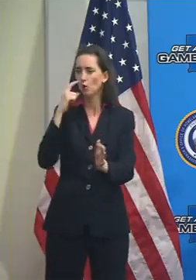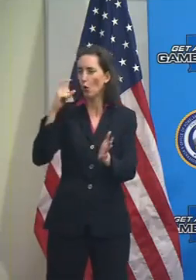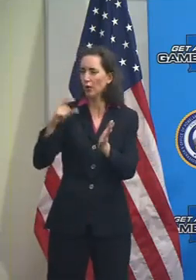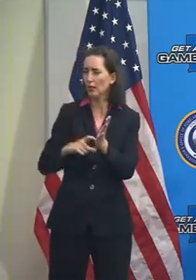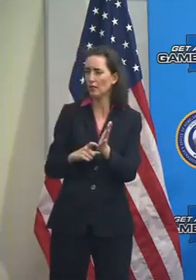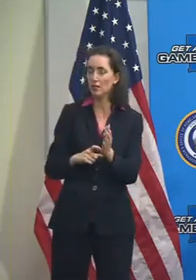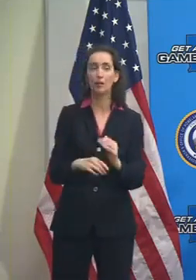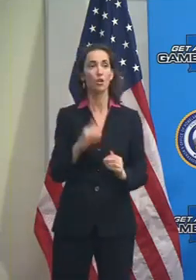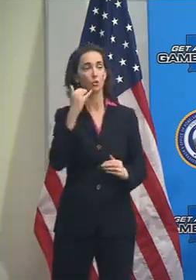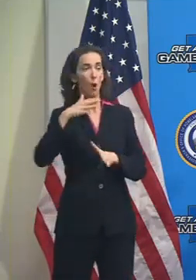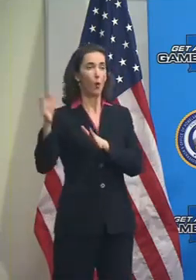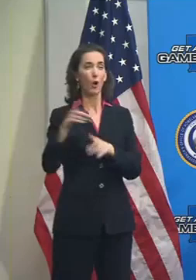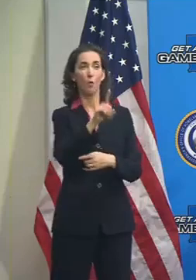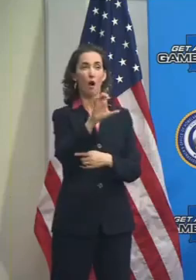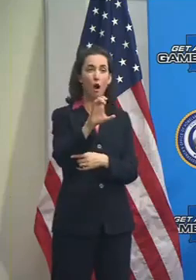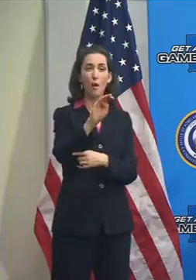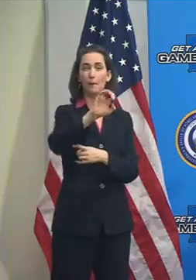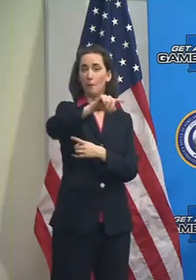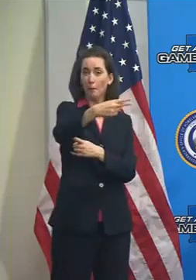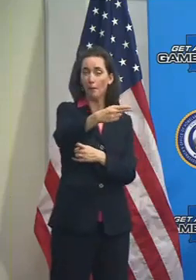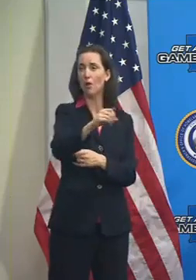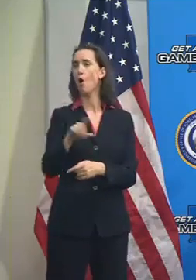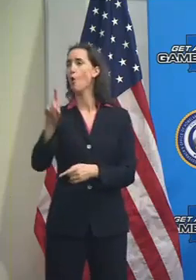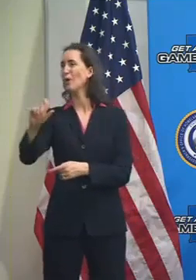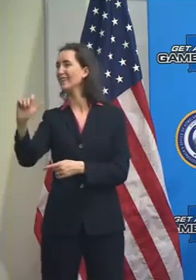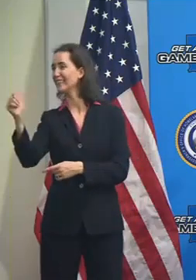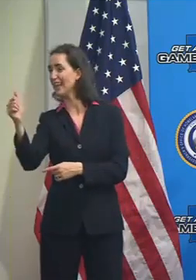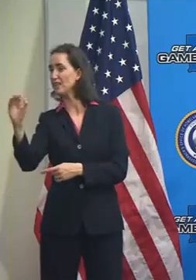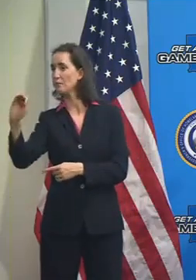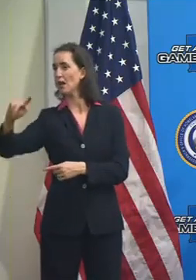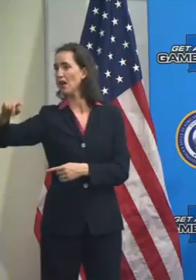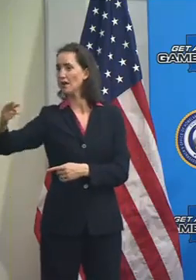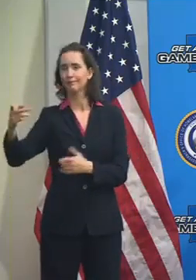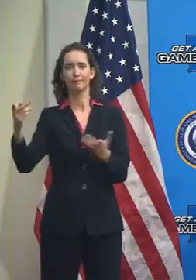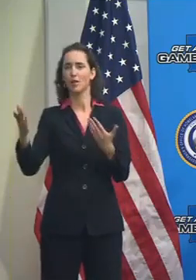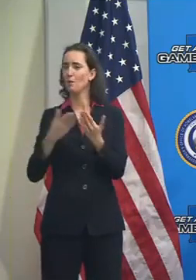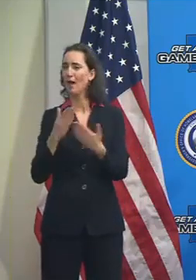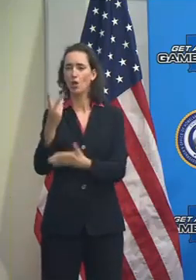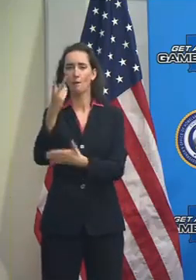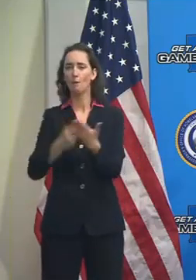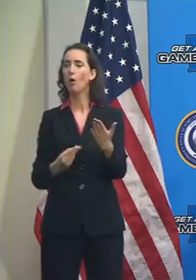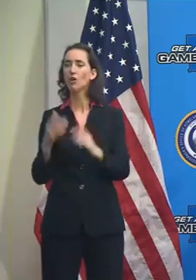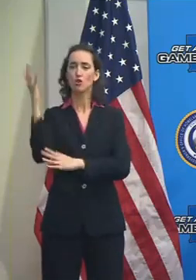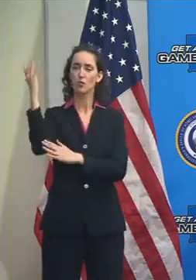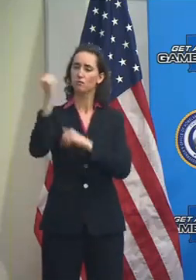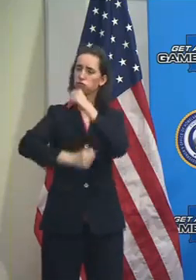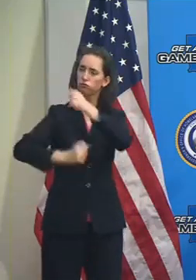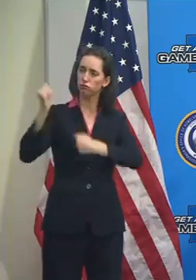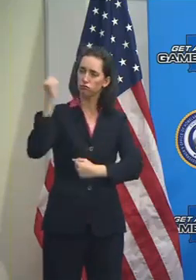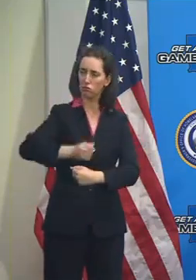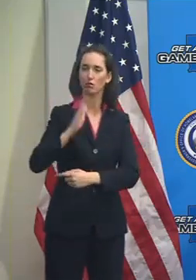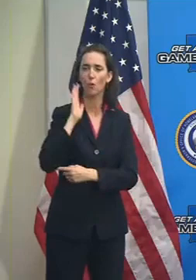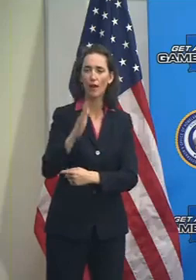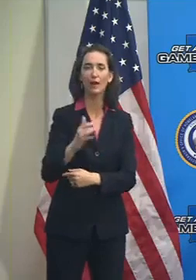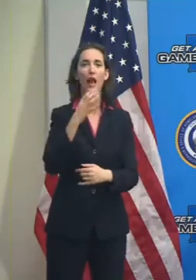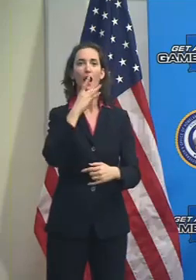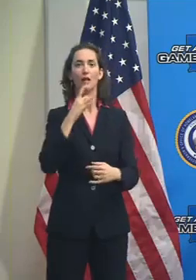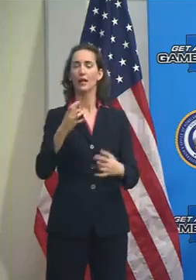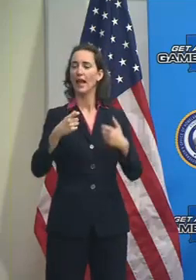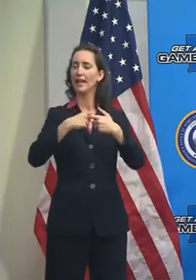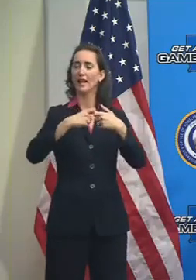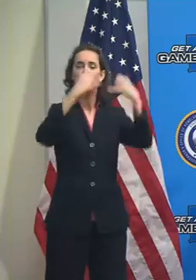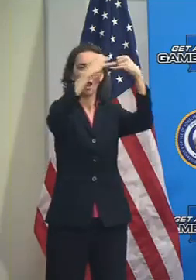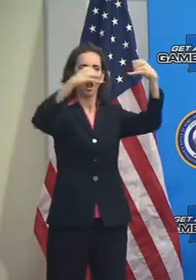between 100-mile-per-hour winds and 110-mile-per-hour winds. They're going to knock down trees, power lines are coming down, it's going to do significant